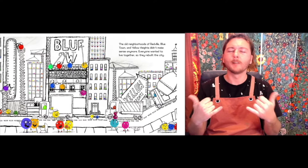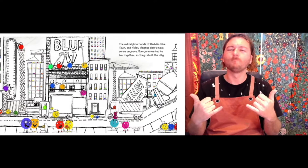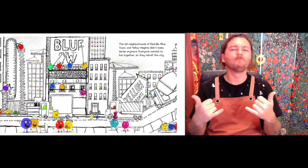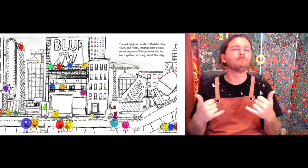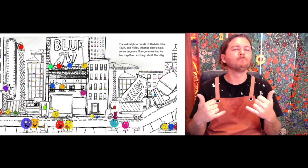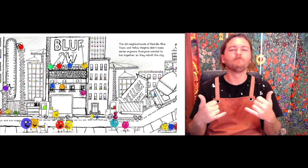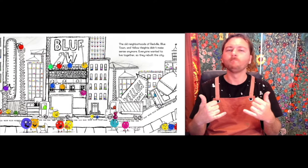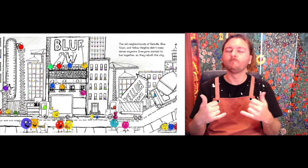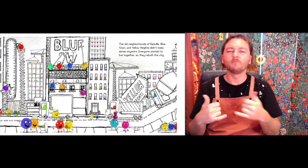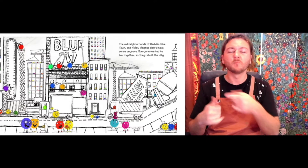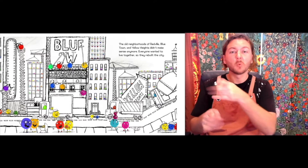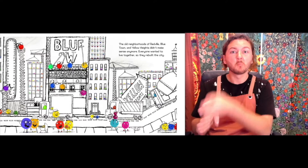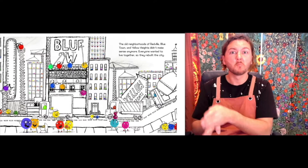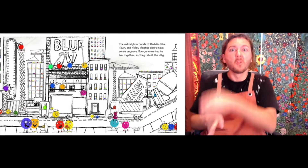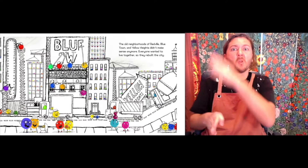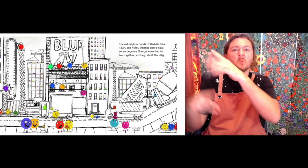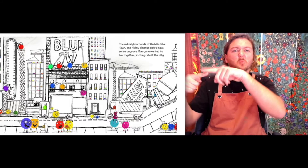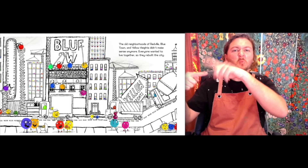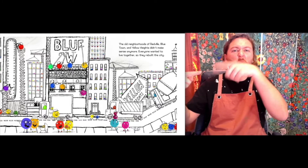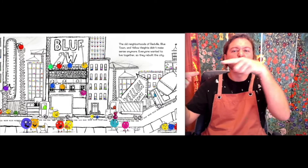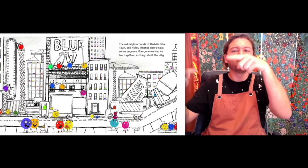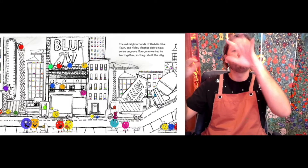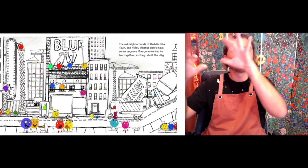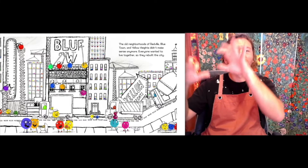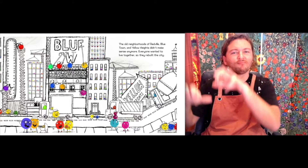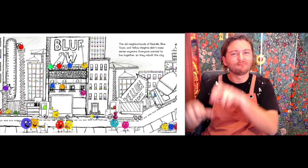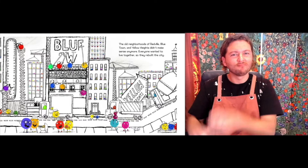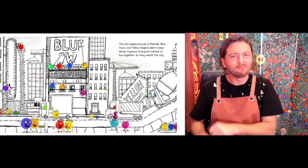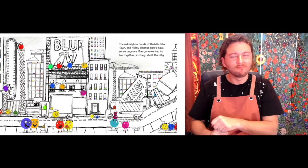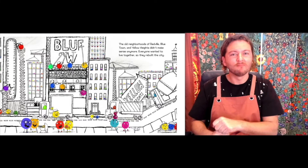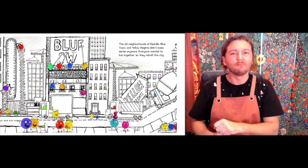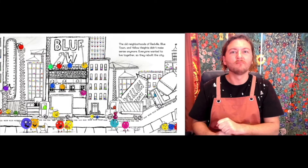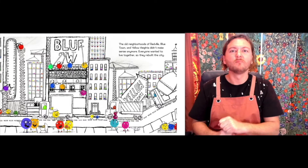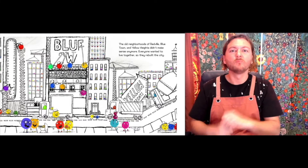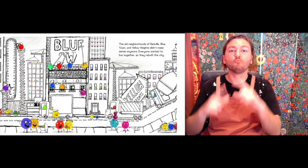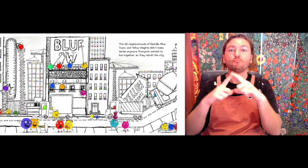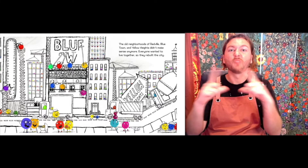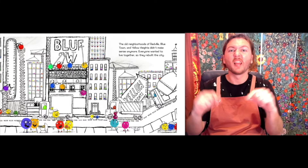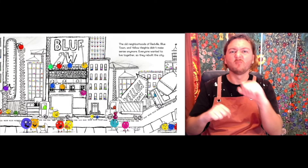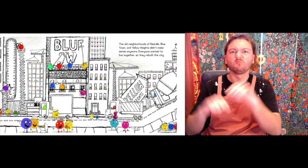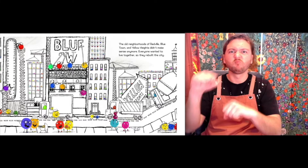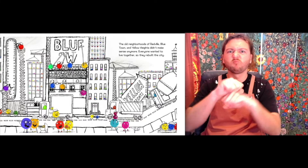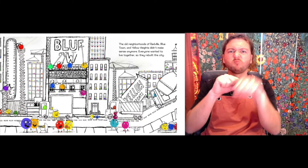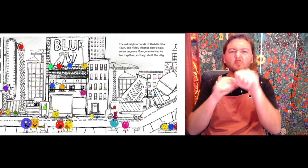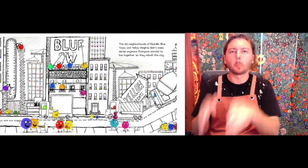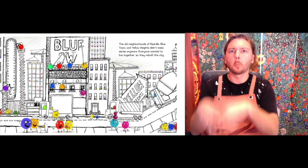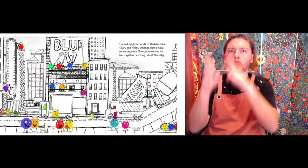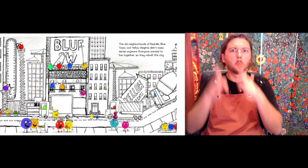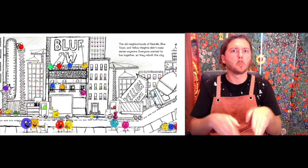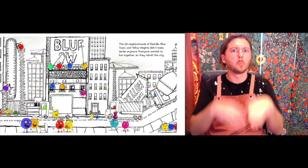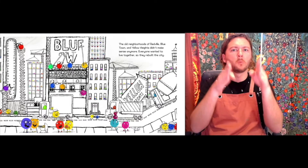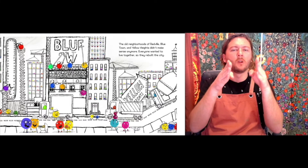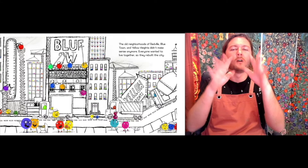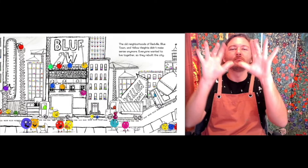into 3 areas. Now, those walls and all of those bars were taken down.